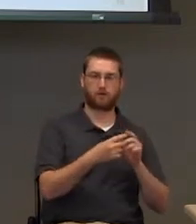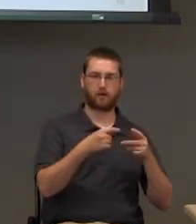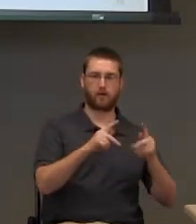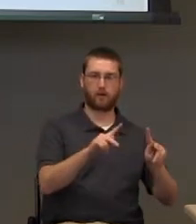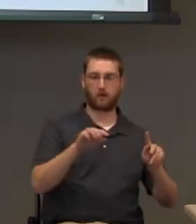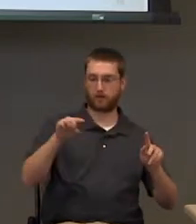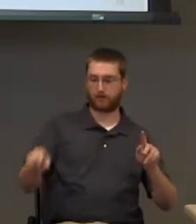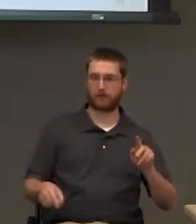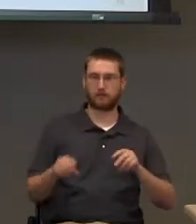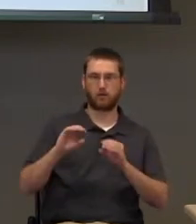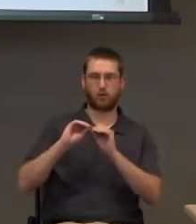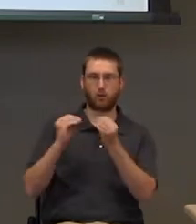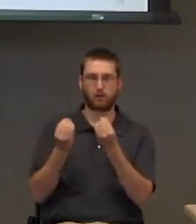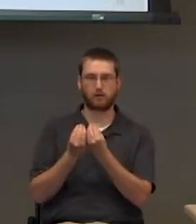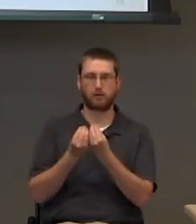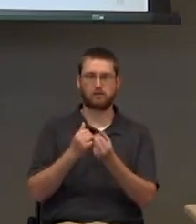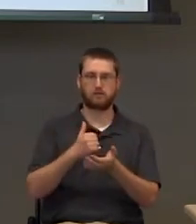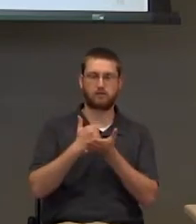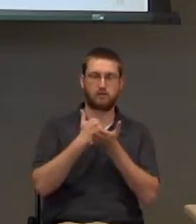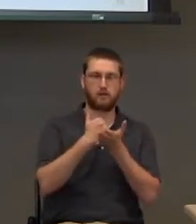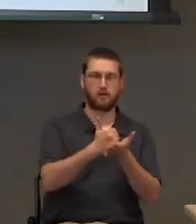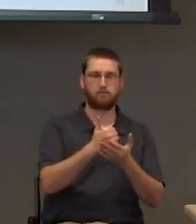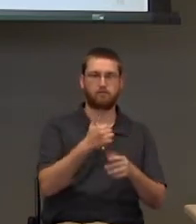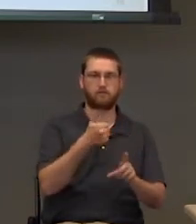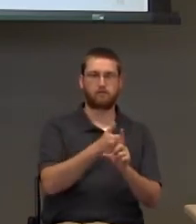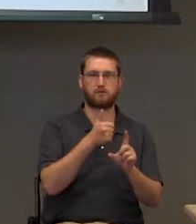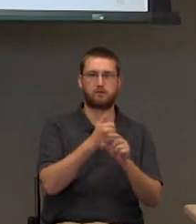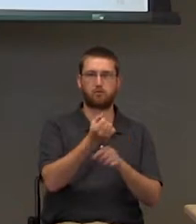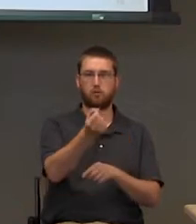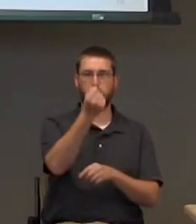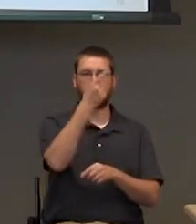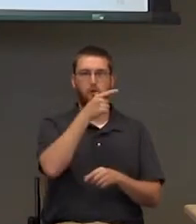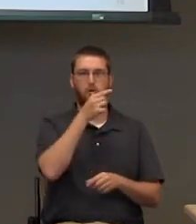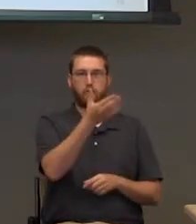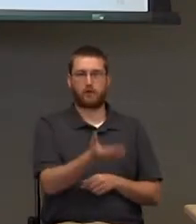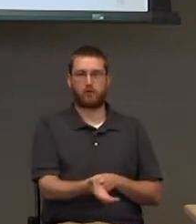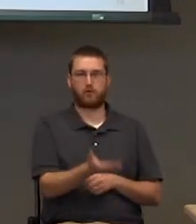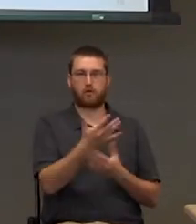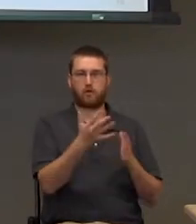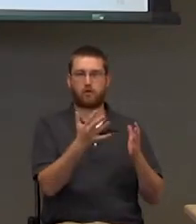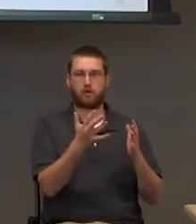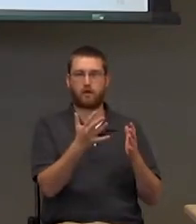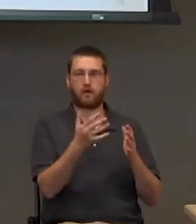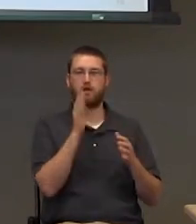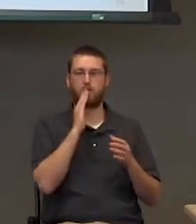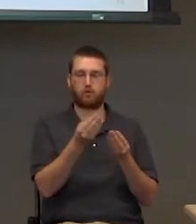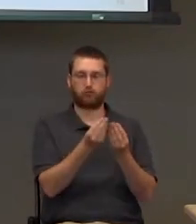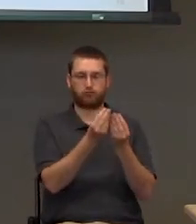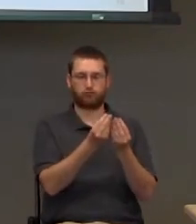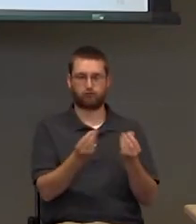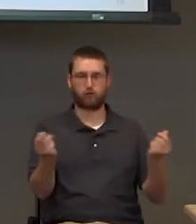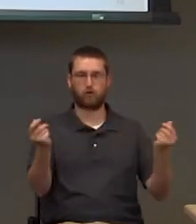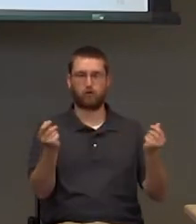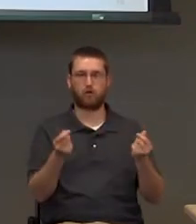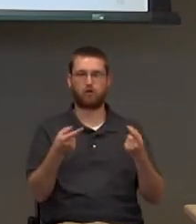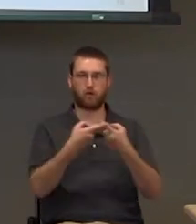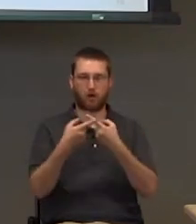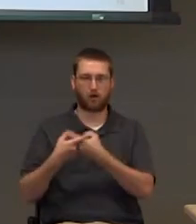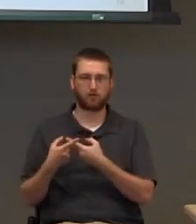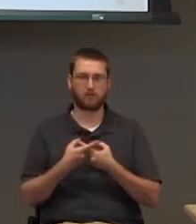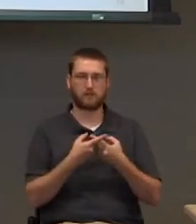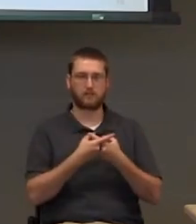those organizations to be who they are will help alleviate a lot of some of the, I shouldn't say a lot, but some of the inner conflict that has gone